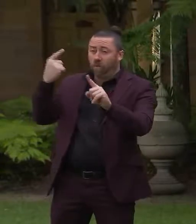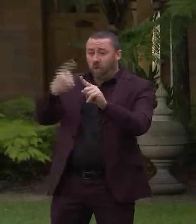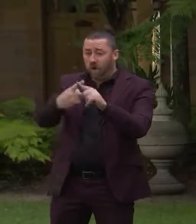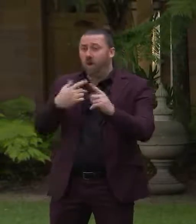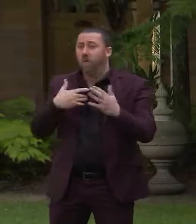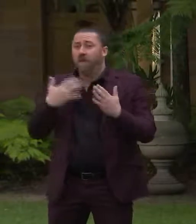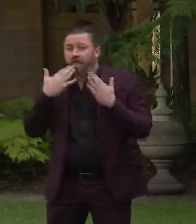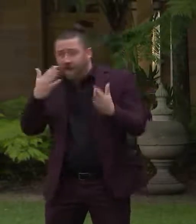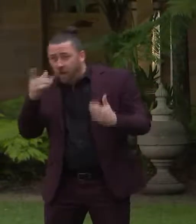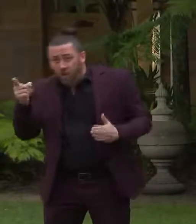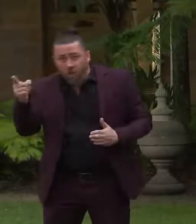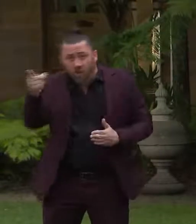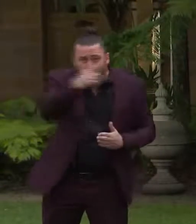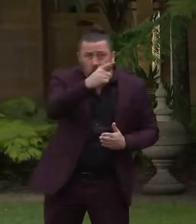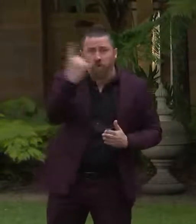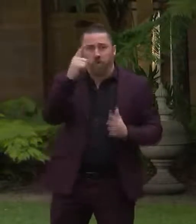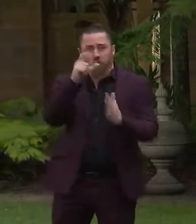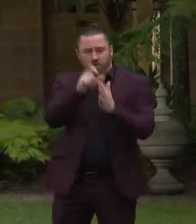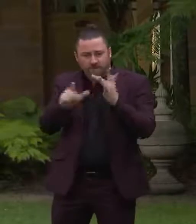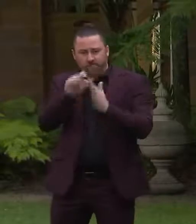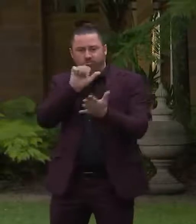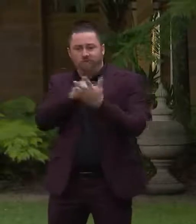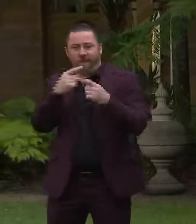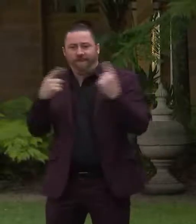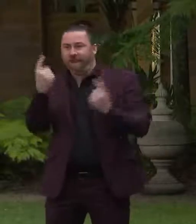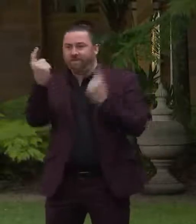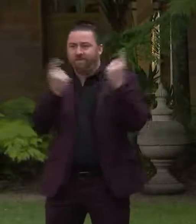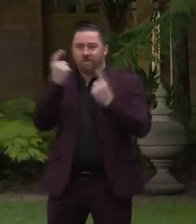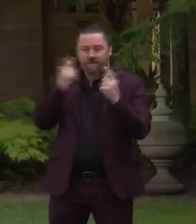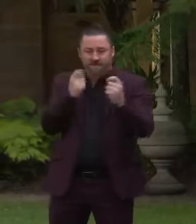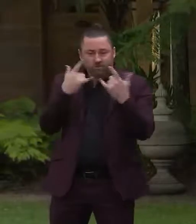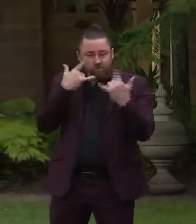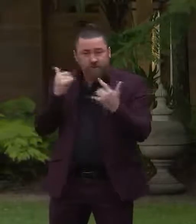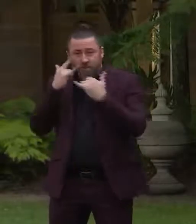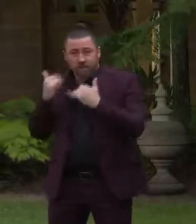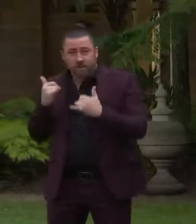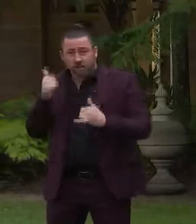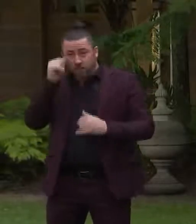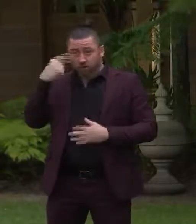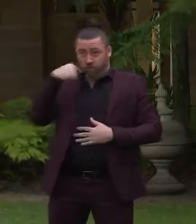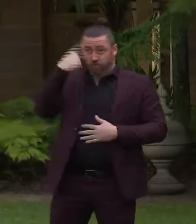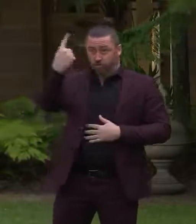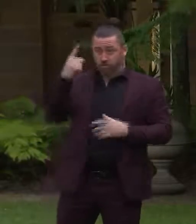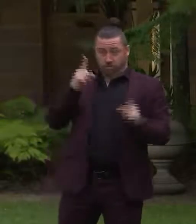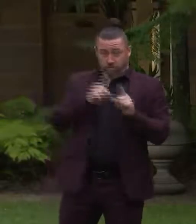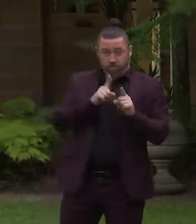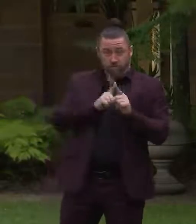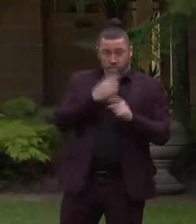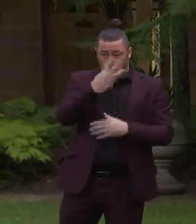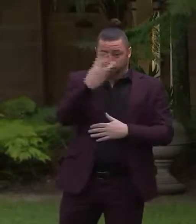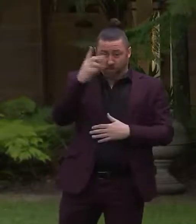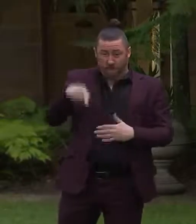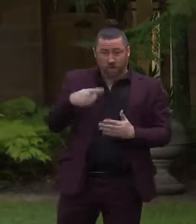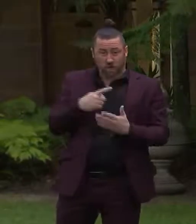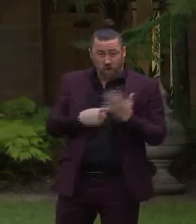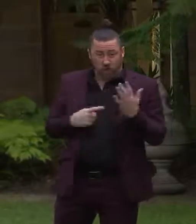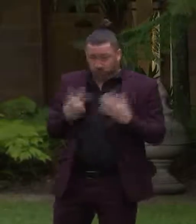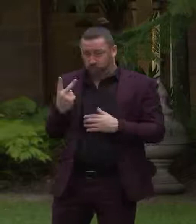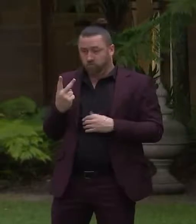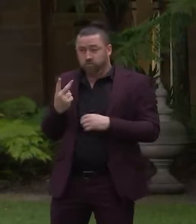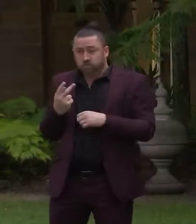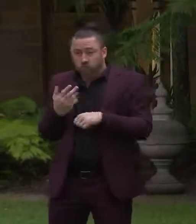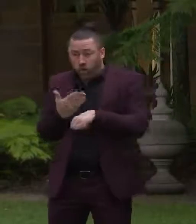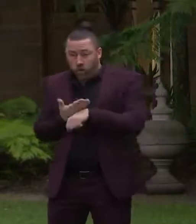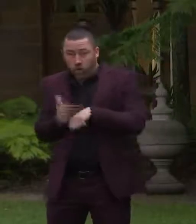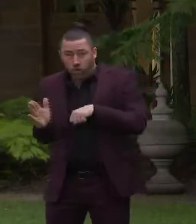for coming out and doing that. So if we see the same number of test results tomorrow, this is very, very encouraging news. The fact that